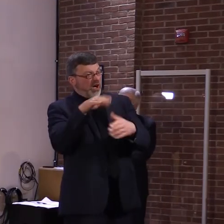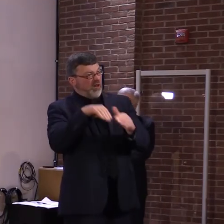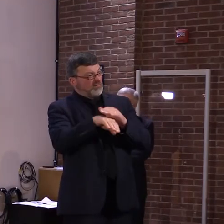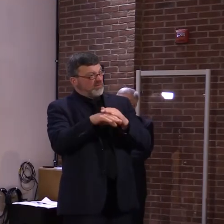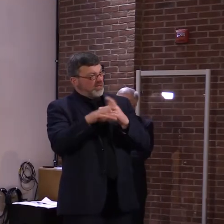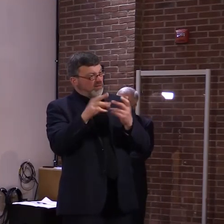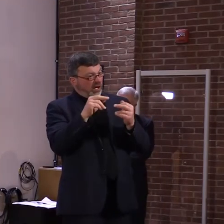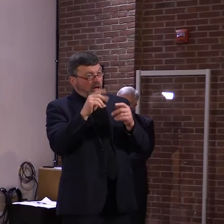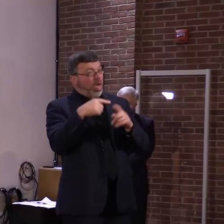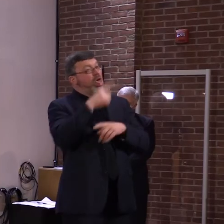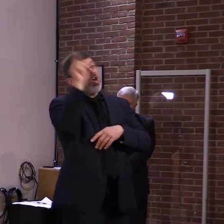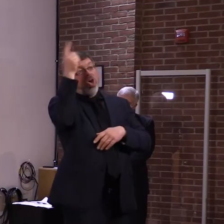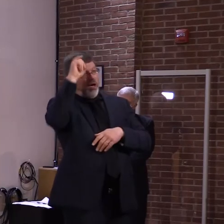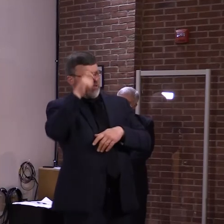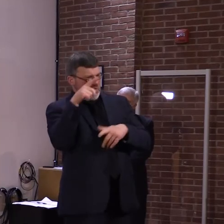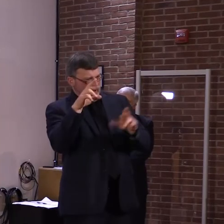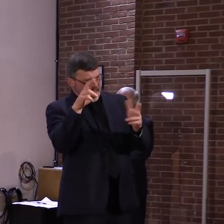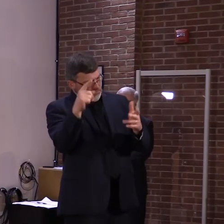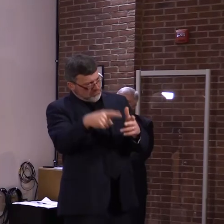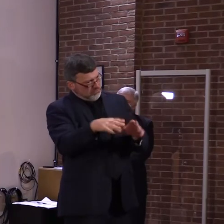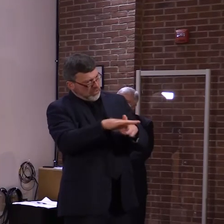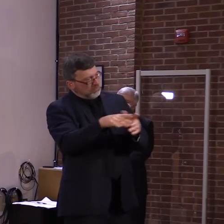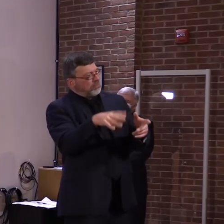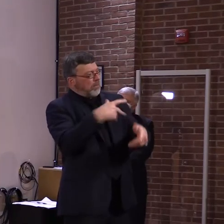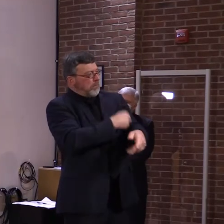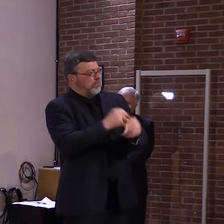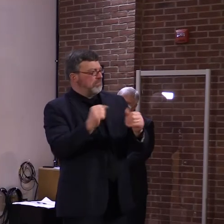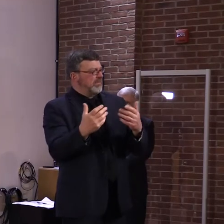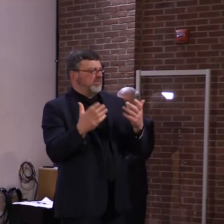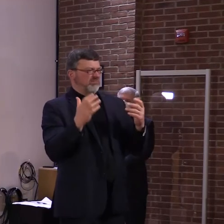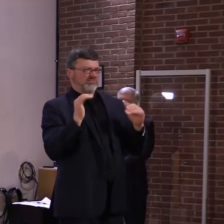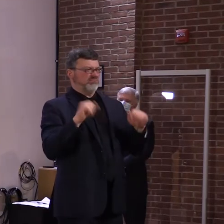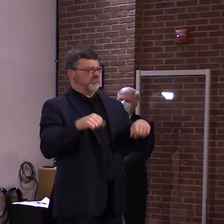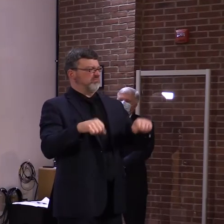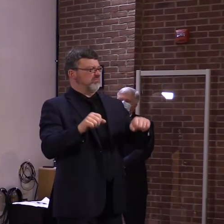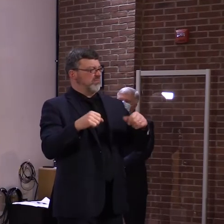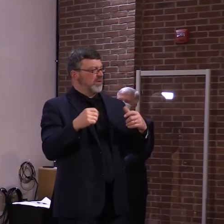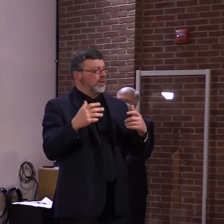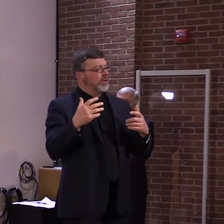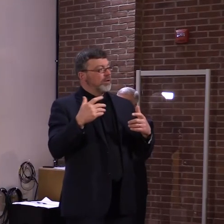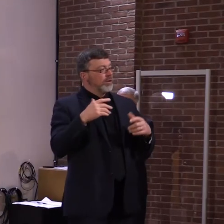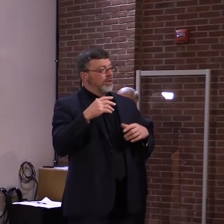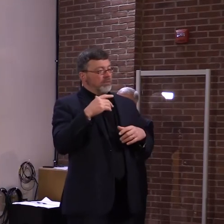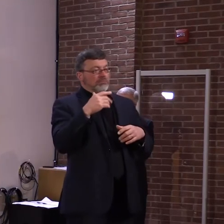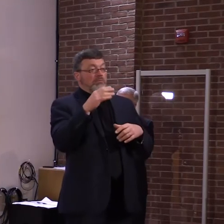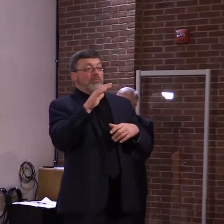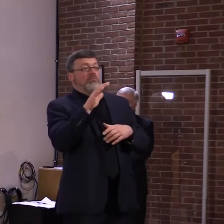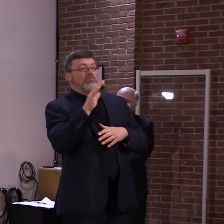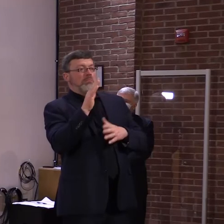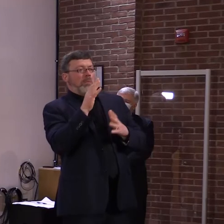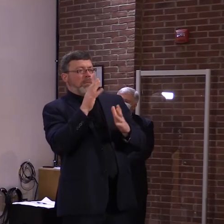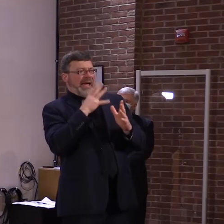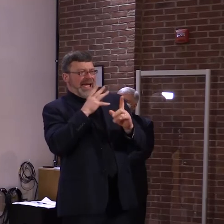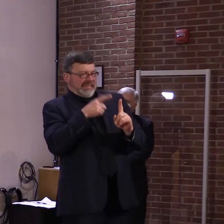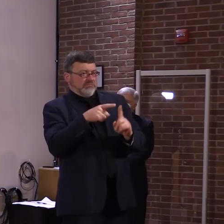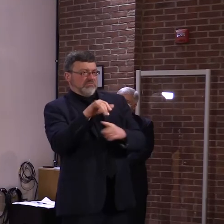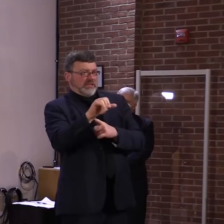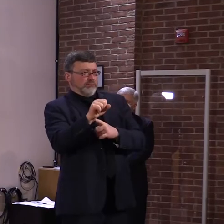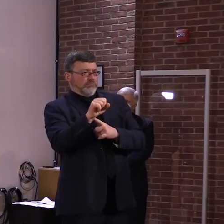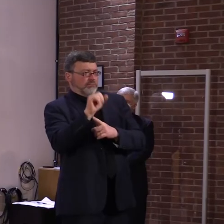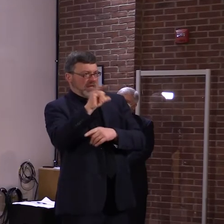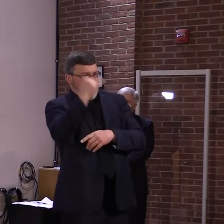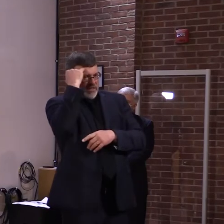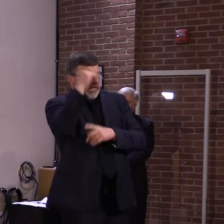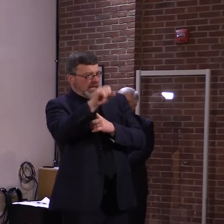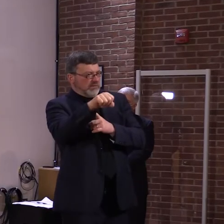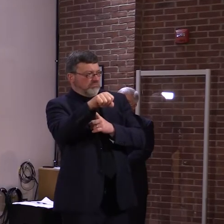can be as successful as possible. But yes, we are at this point engaging with a number of different